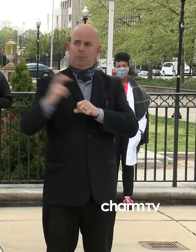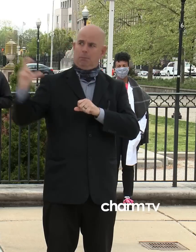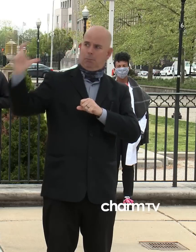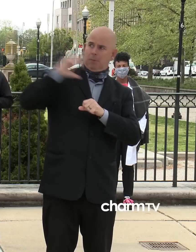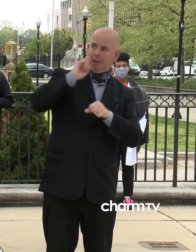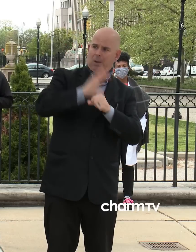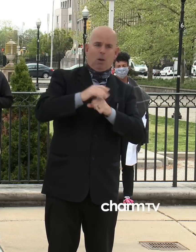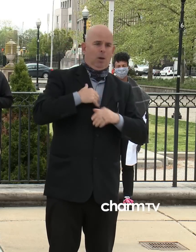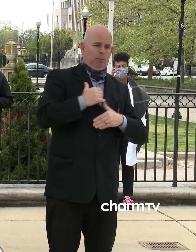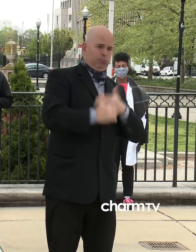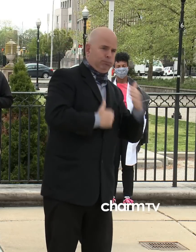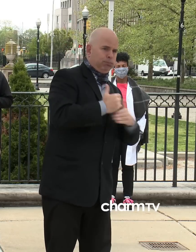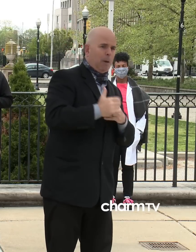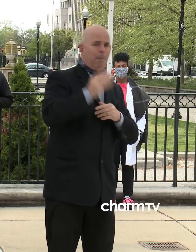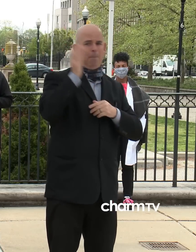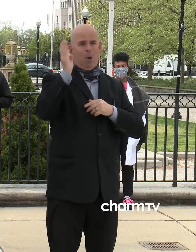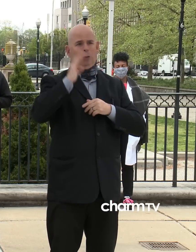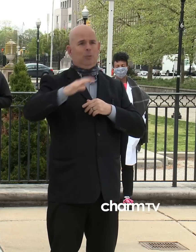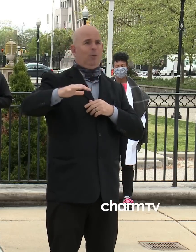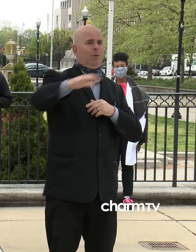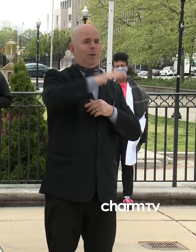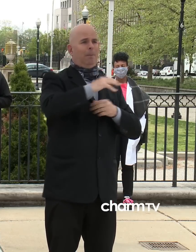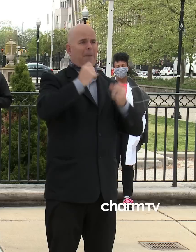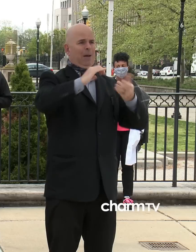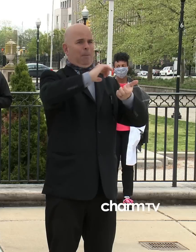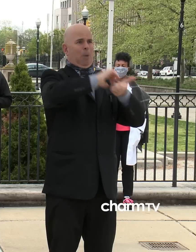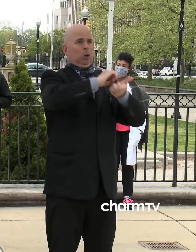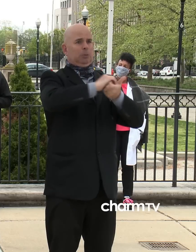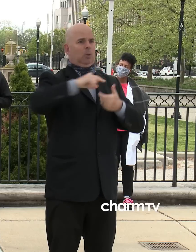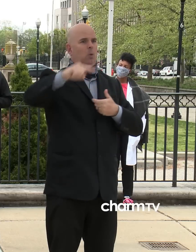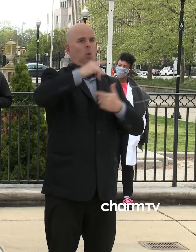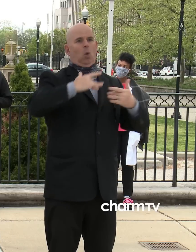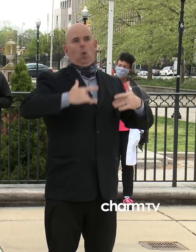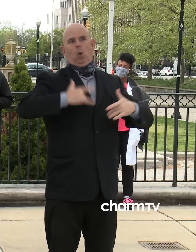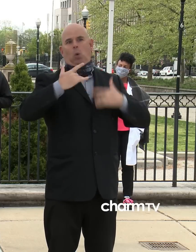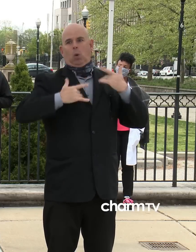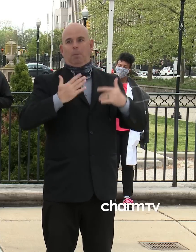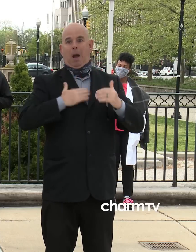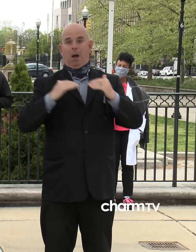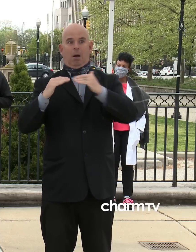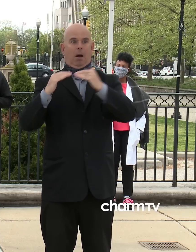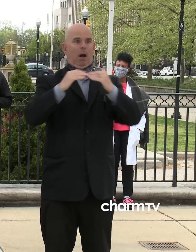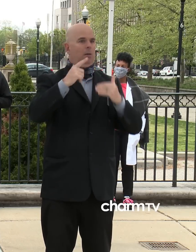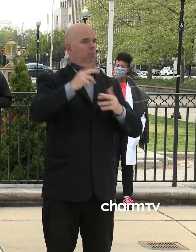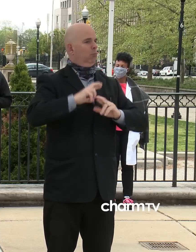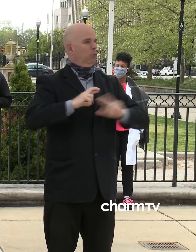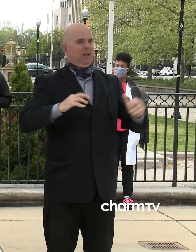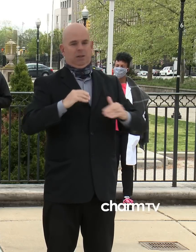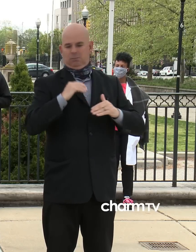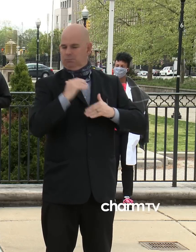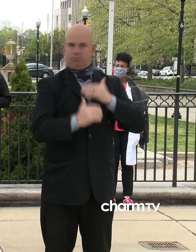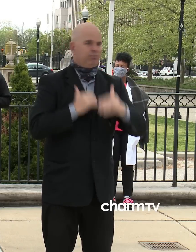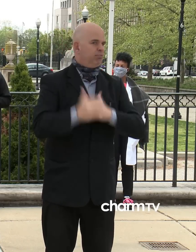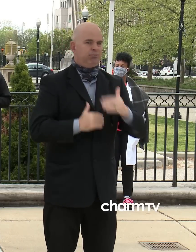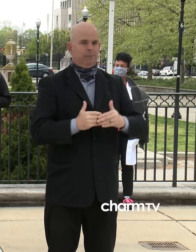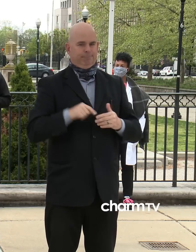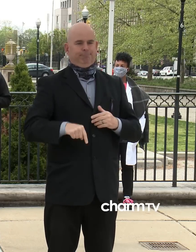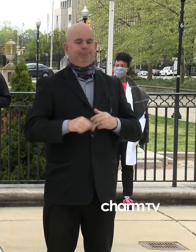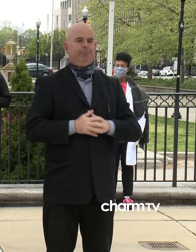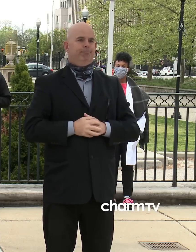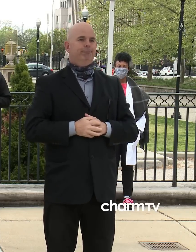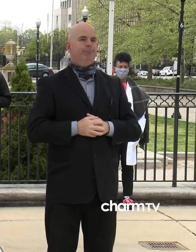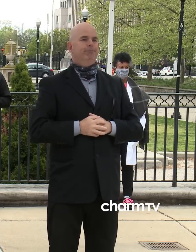city and my colleagues in the various agencies who are helping to lead this effort. Now I'd like to